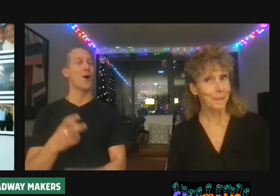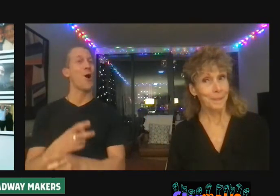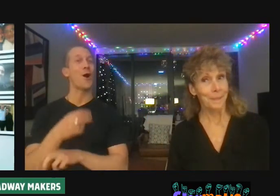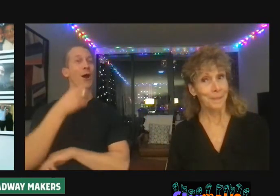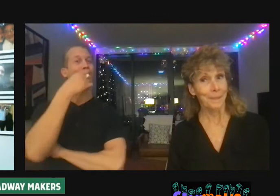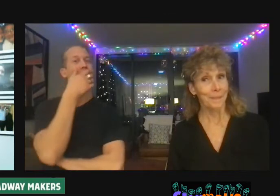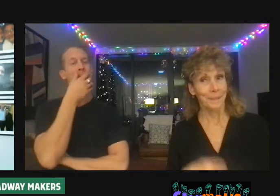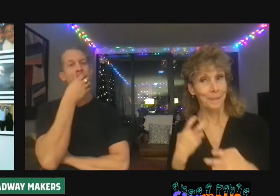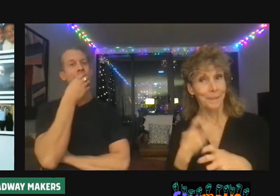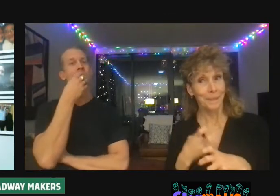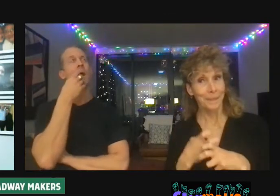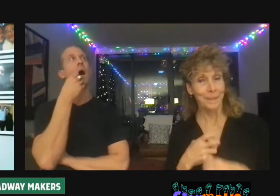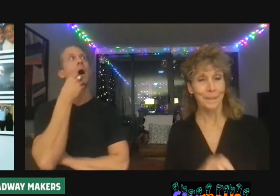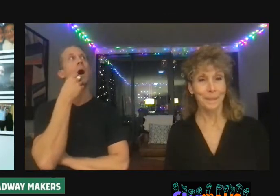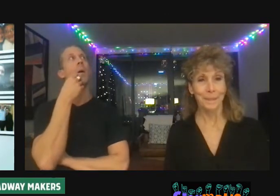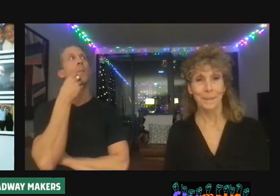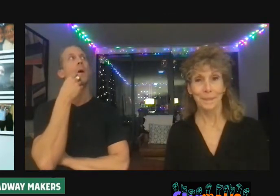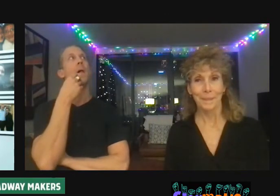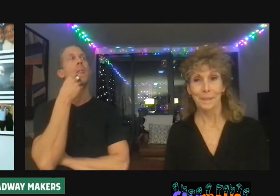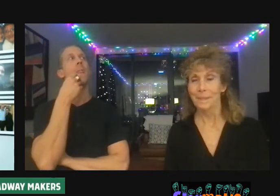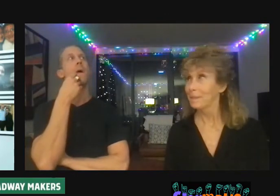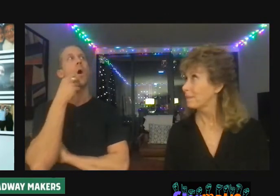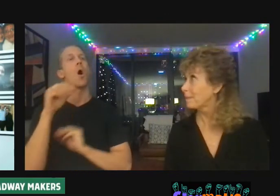That is hard.